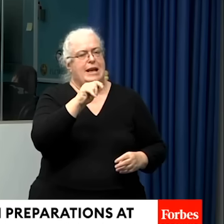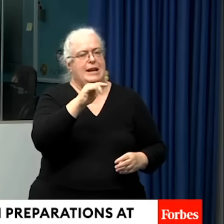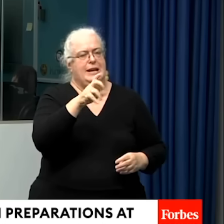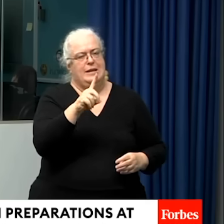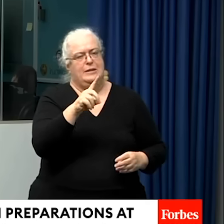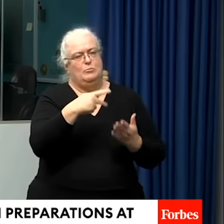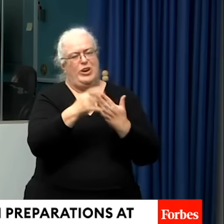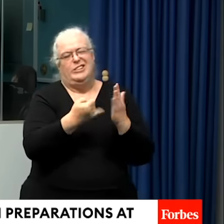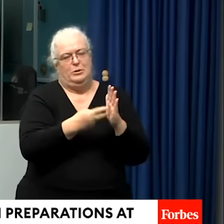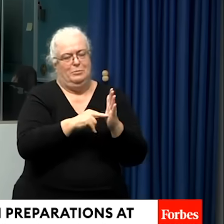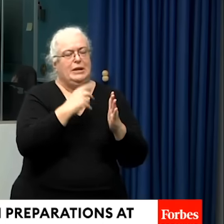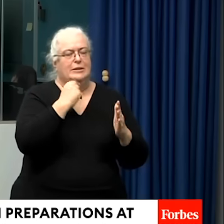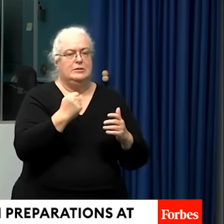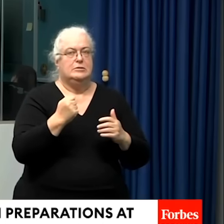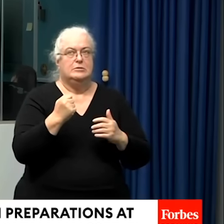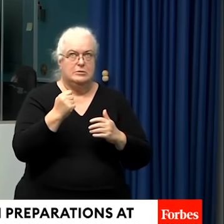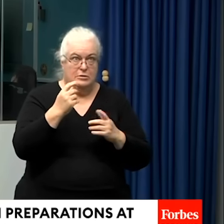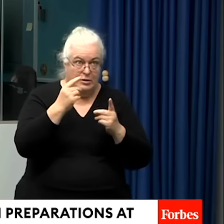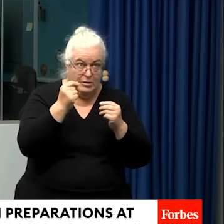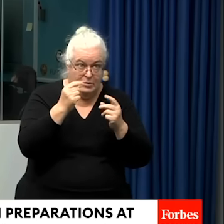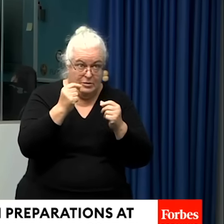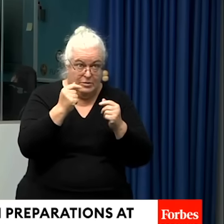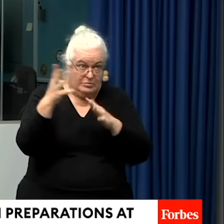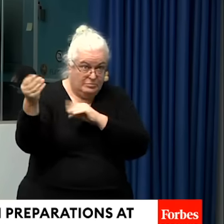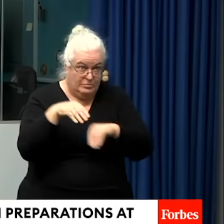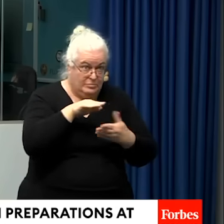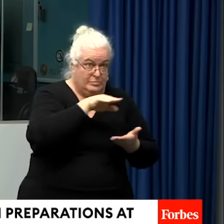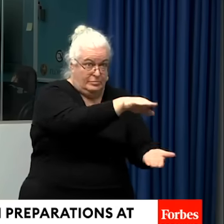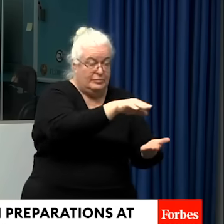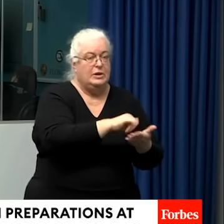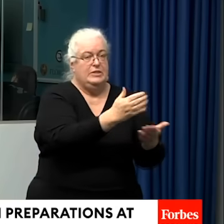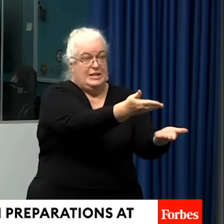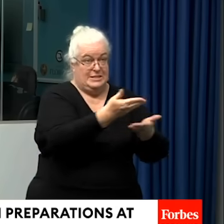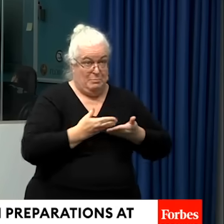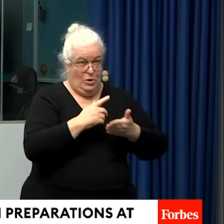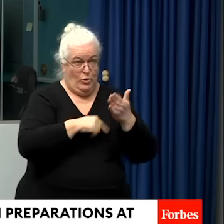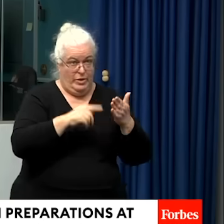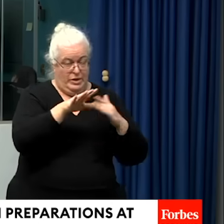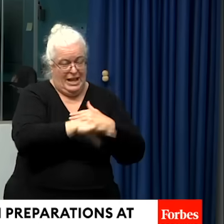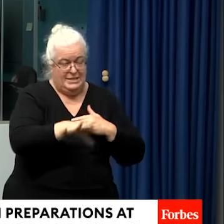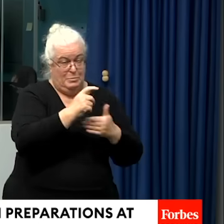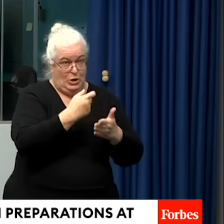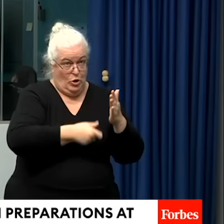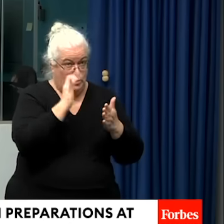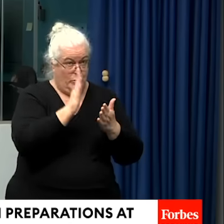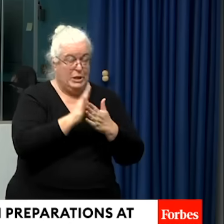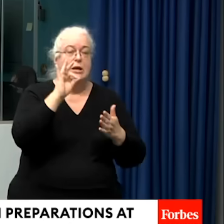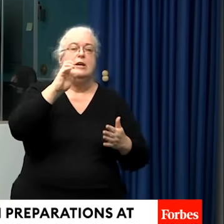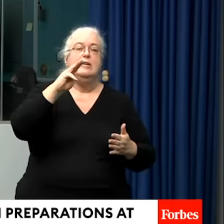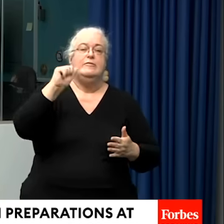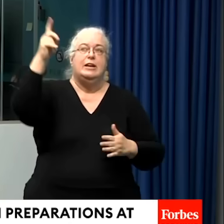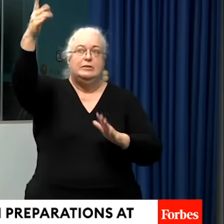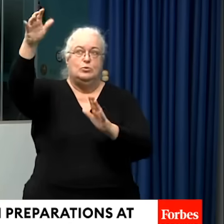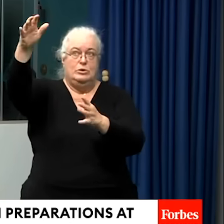of work, if you will, for ease of terms. They write up a statement of work. They submit that with an estimated cost, and then FEMA will advance